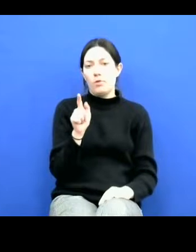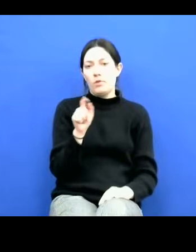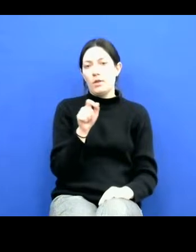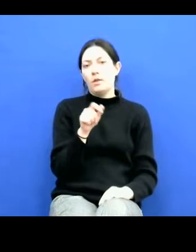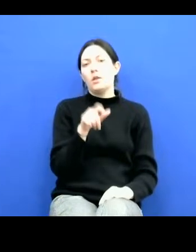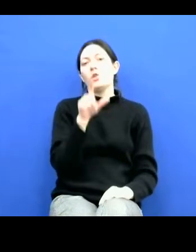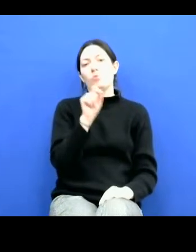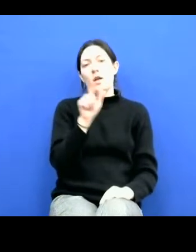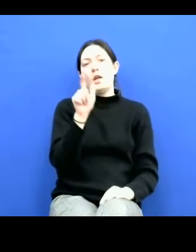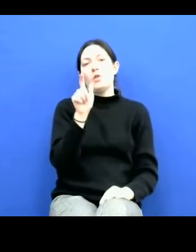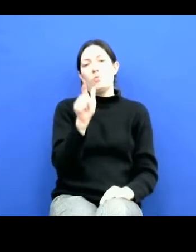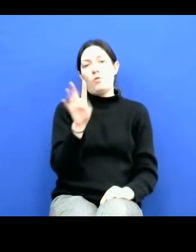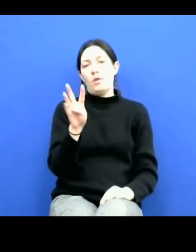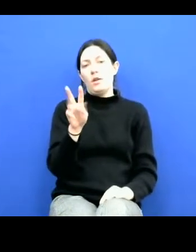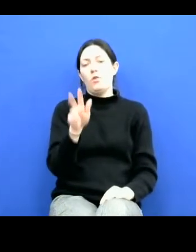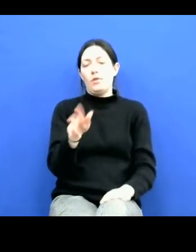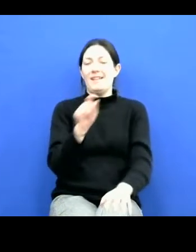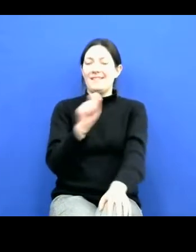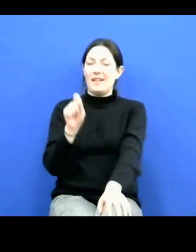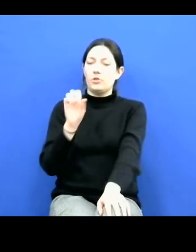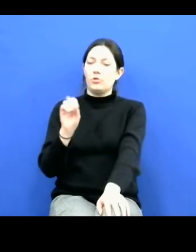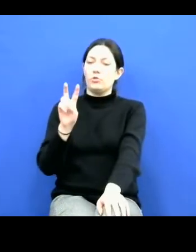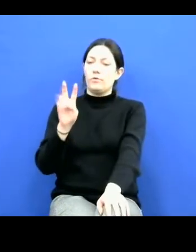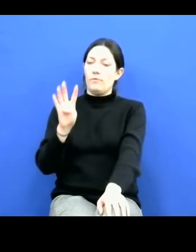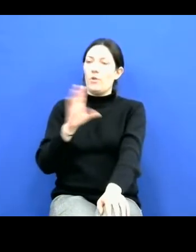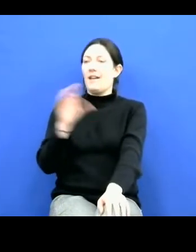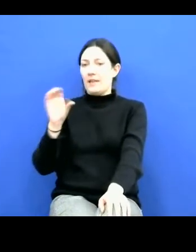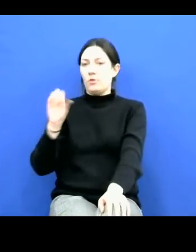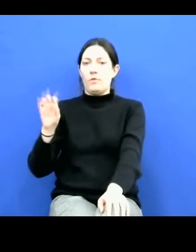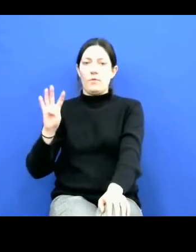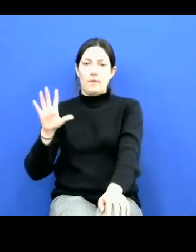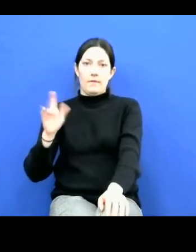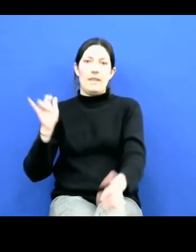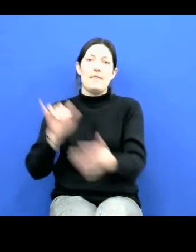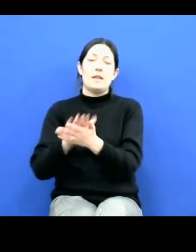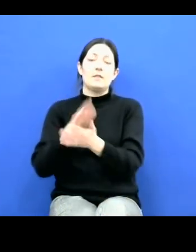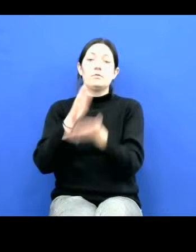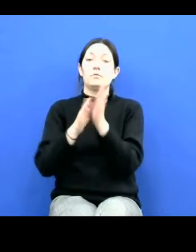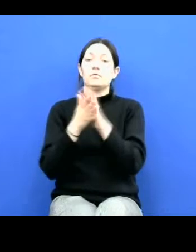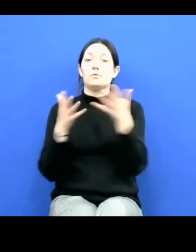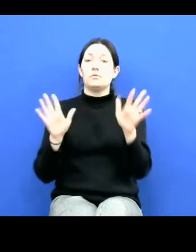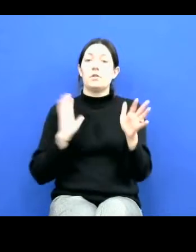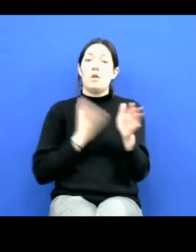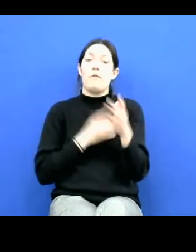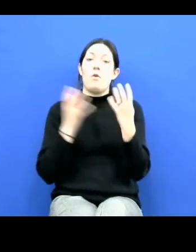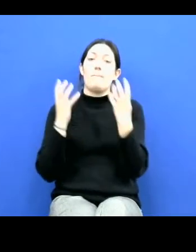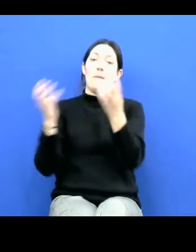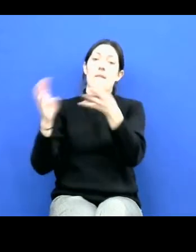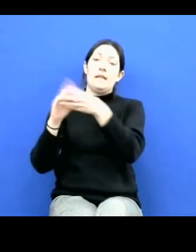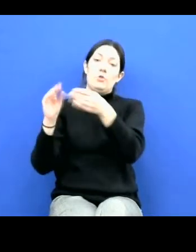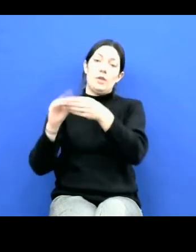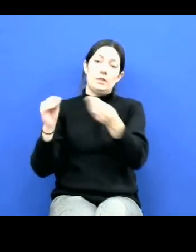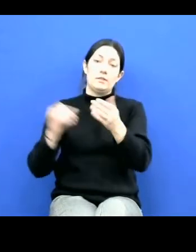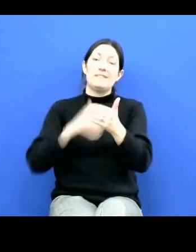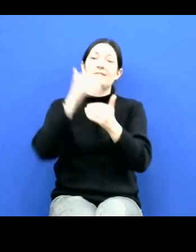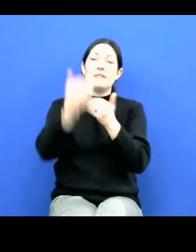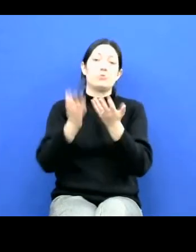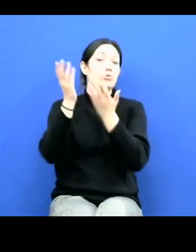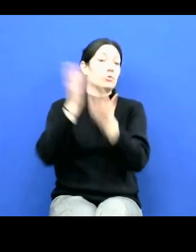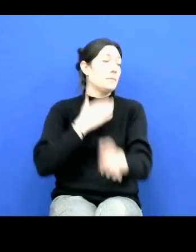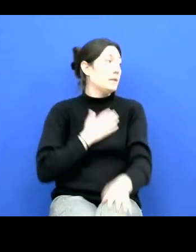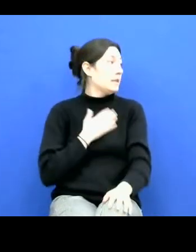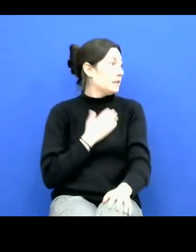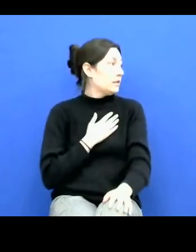2023-024 and 045. That concludes our public hearings. Can I get my next resolution? Oh, it's